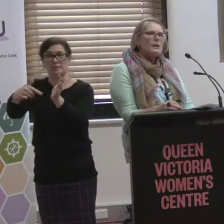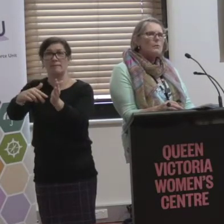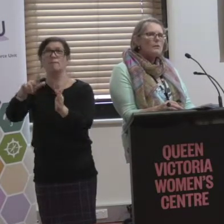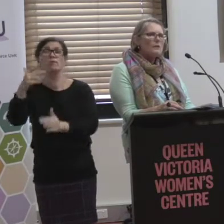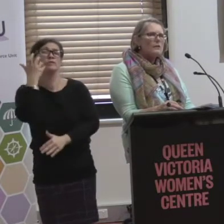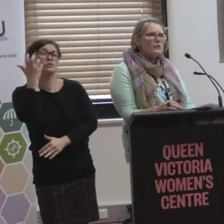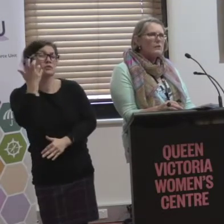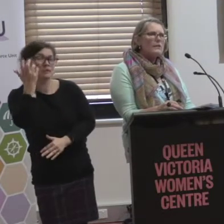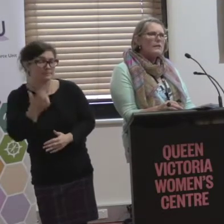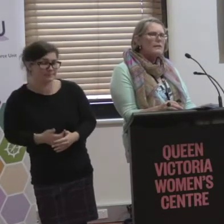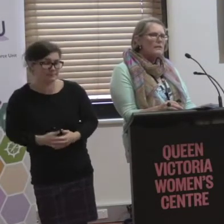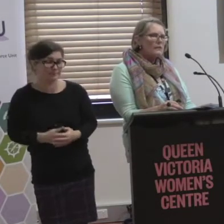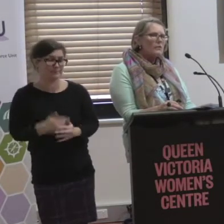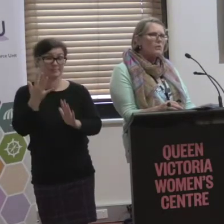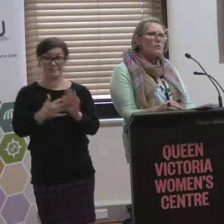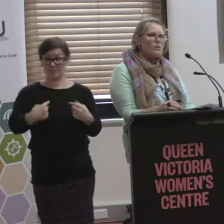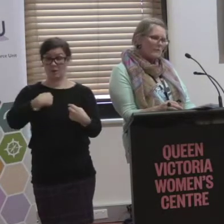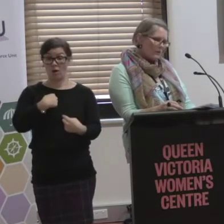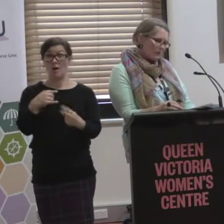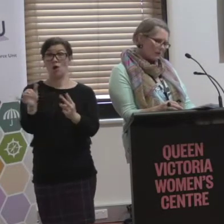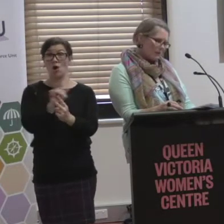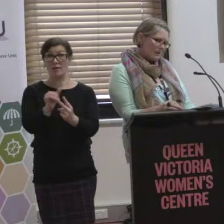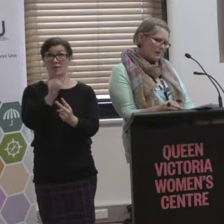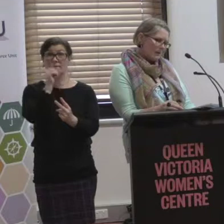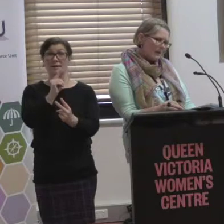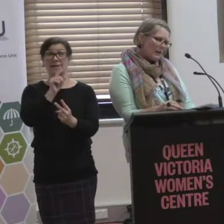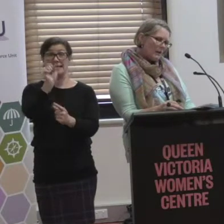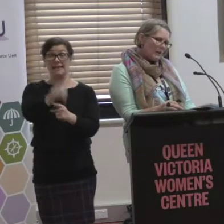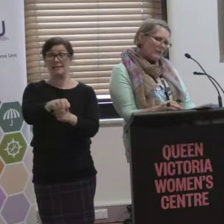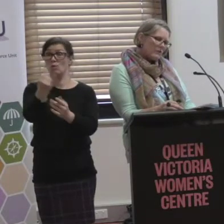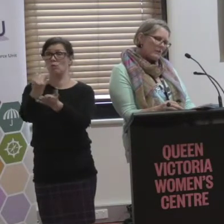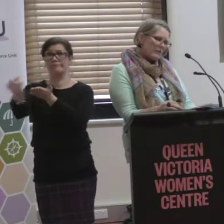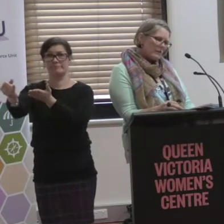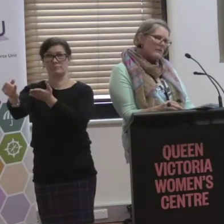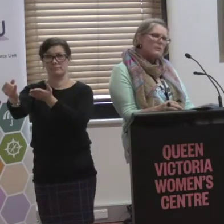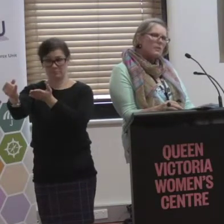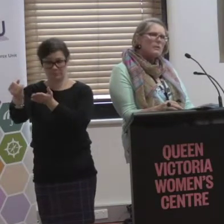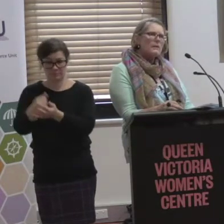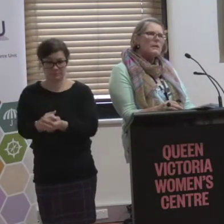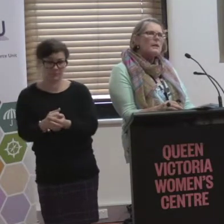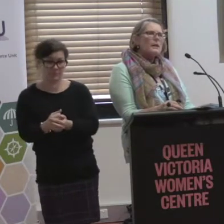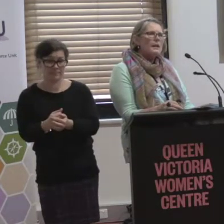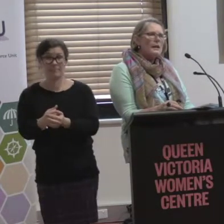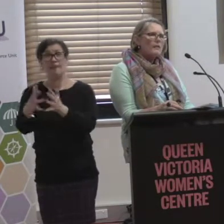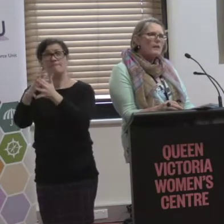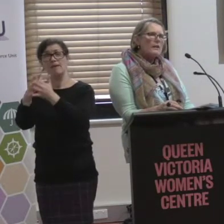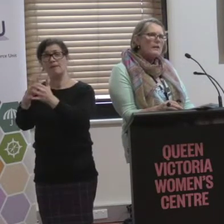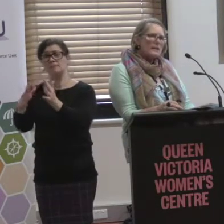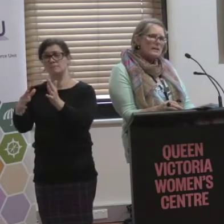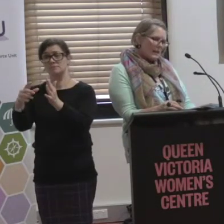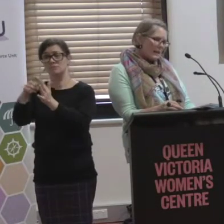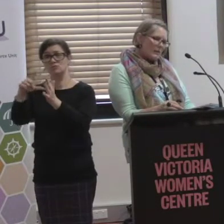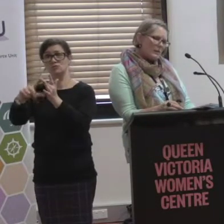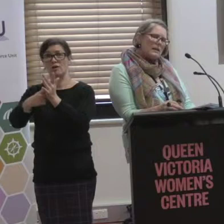treatment in which an individual either consents to or refuses treatment. A values directive is a document that clarifies